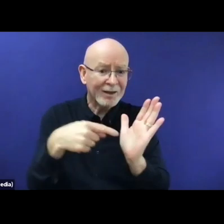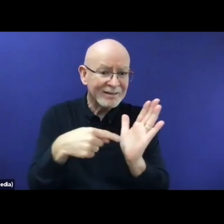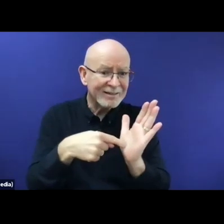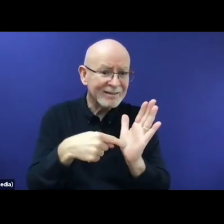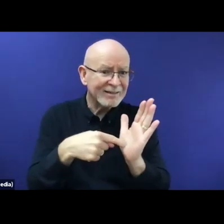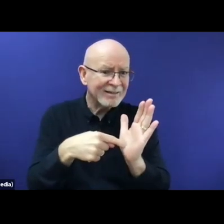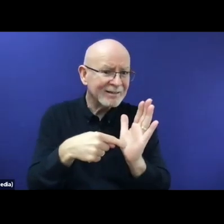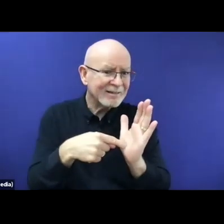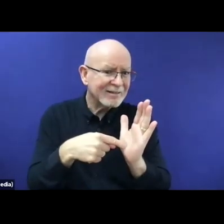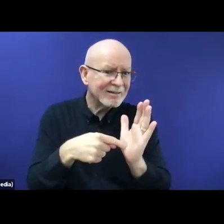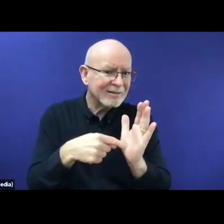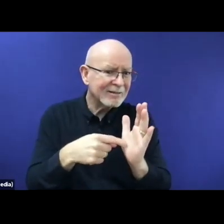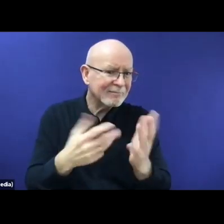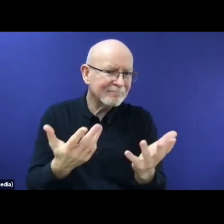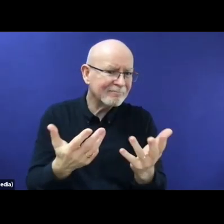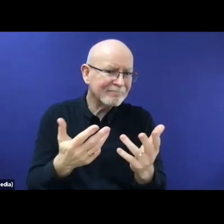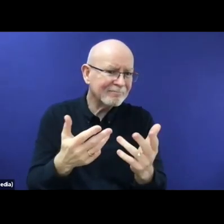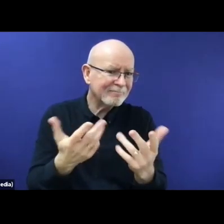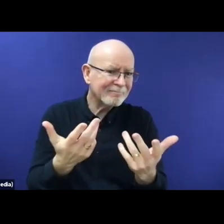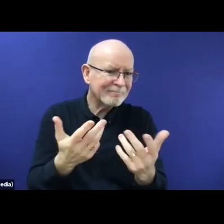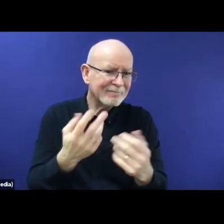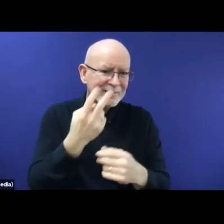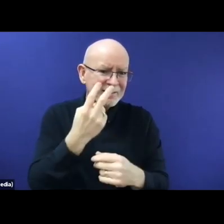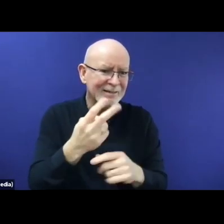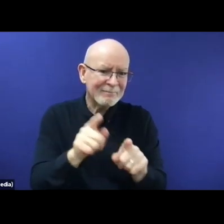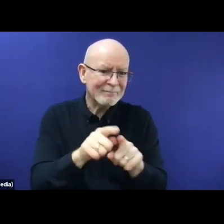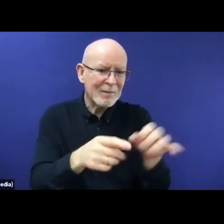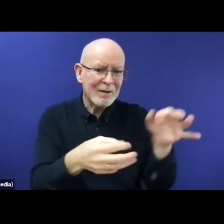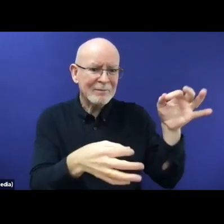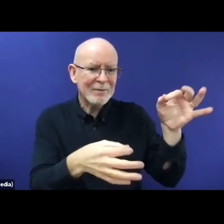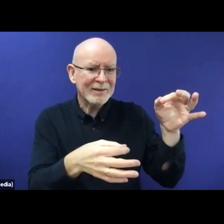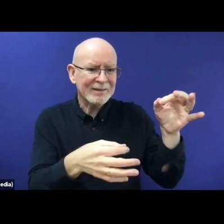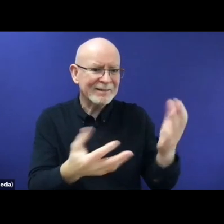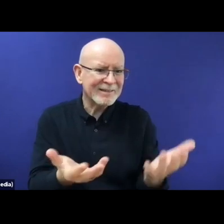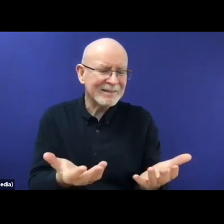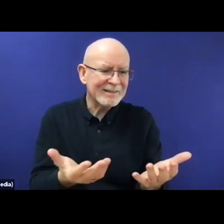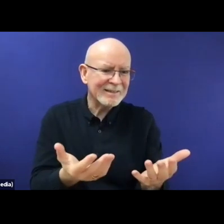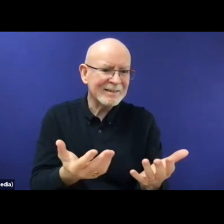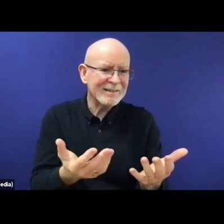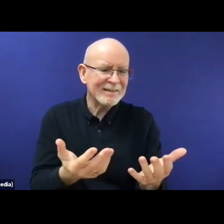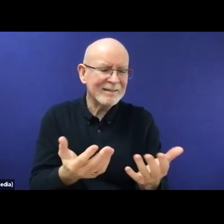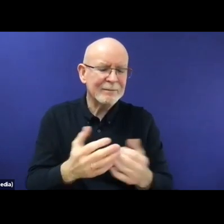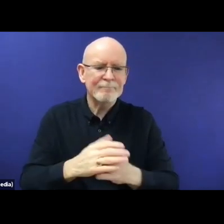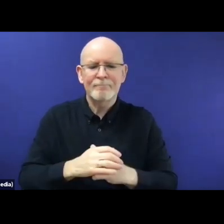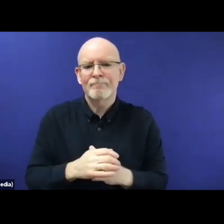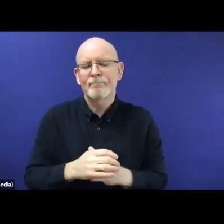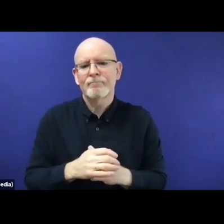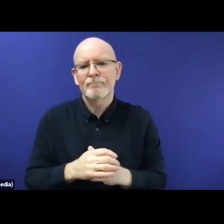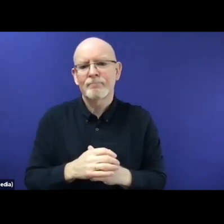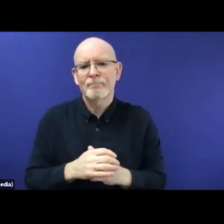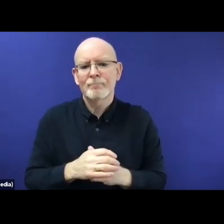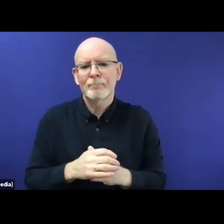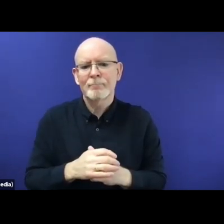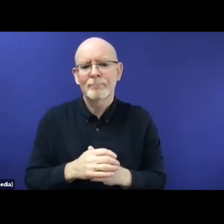which the asylum system, the international protection system, simply cannot survive. The